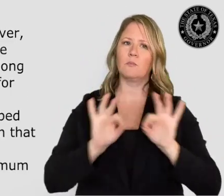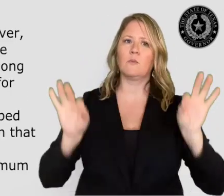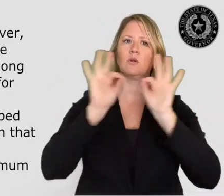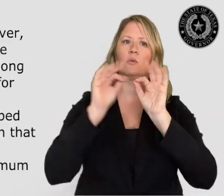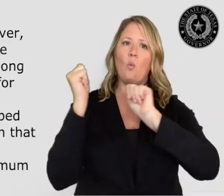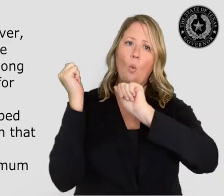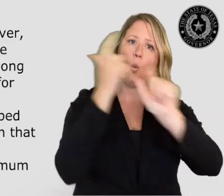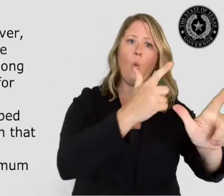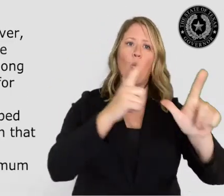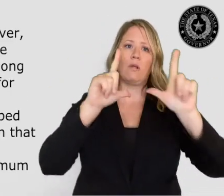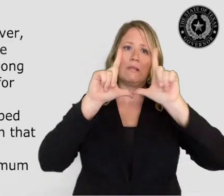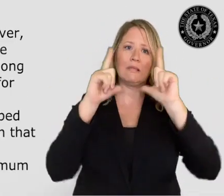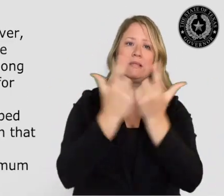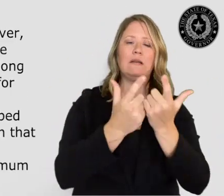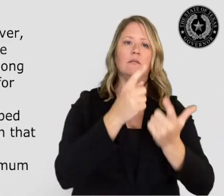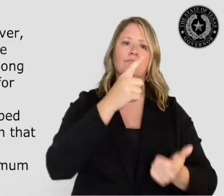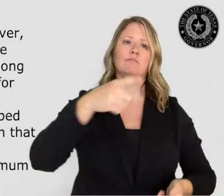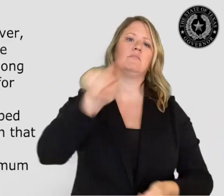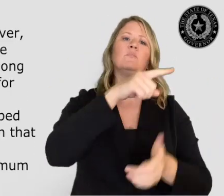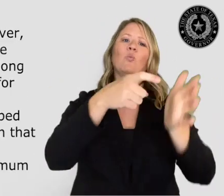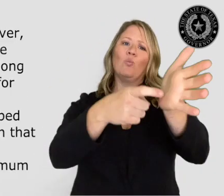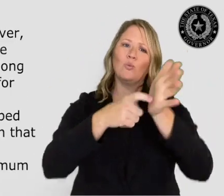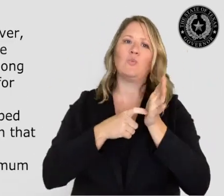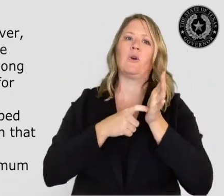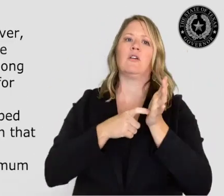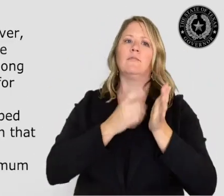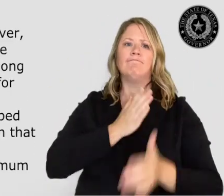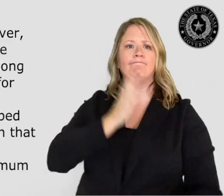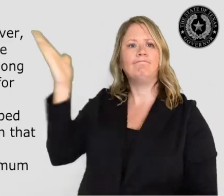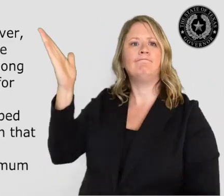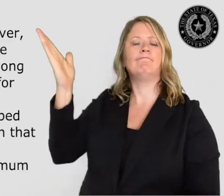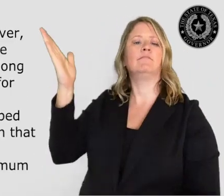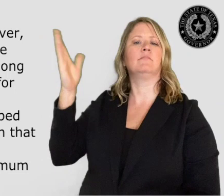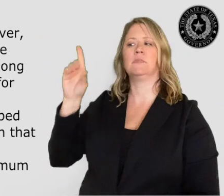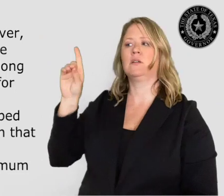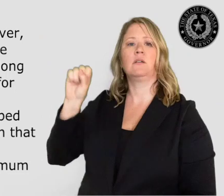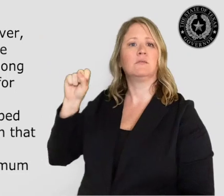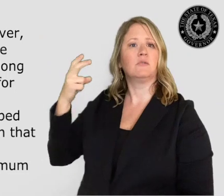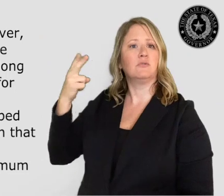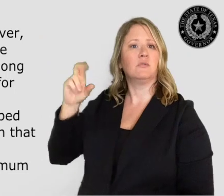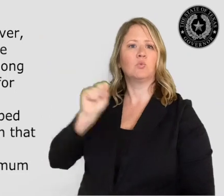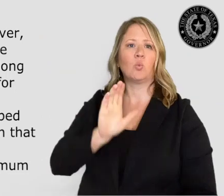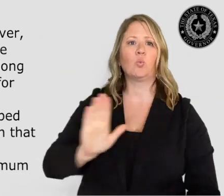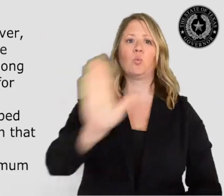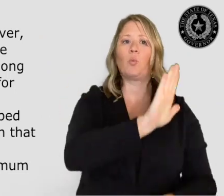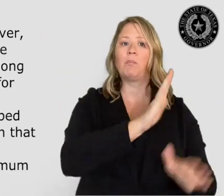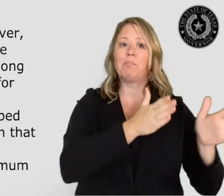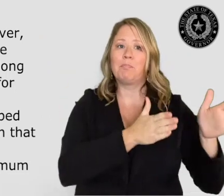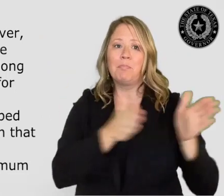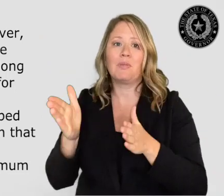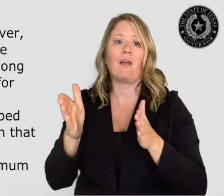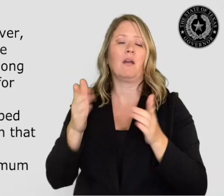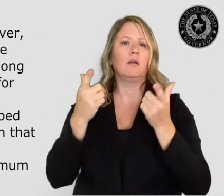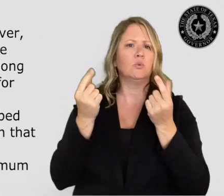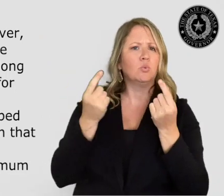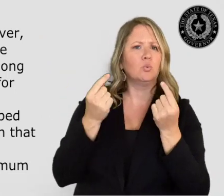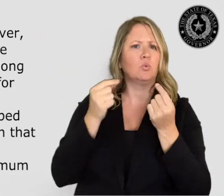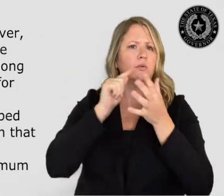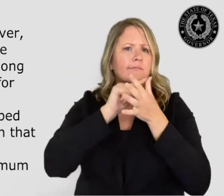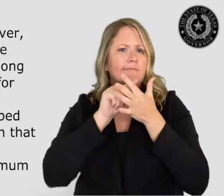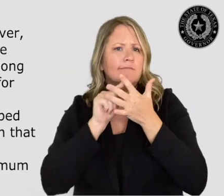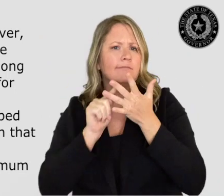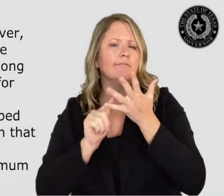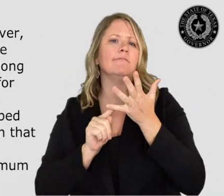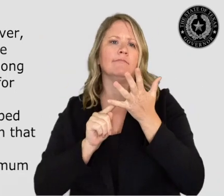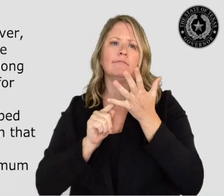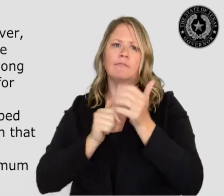Provided, however, that each league must submit, along with a request for approval in the manner prescribed by DSHS, a plan